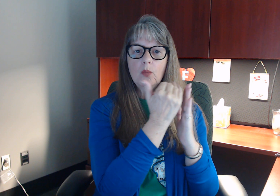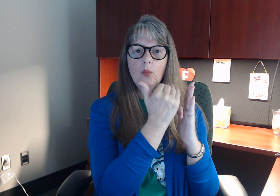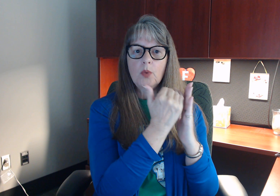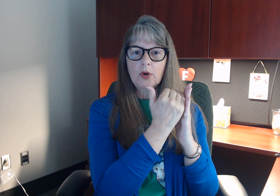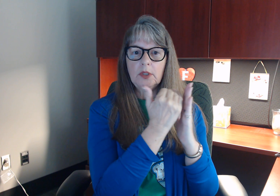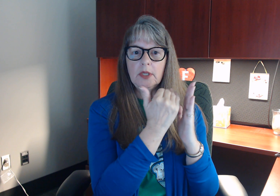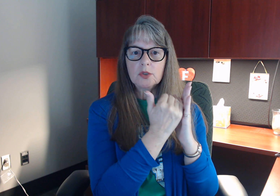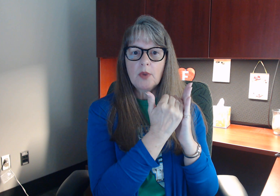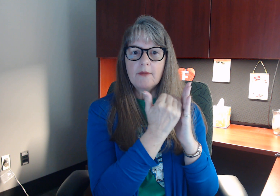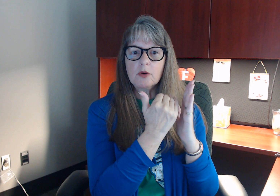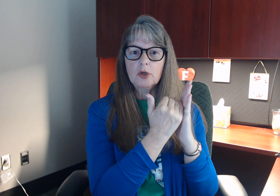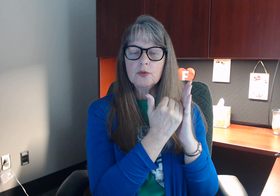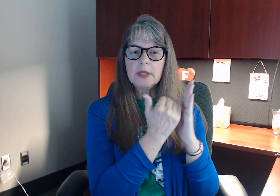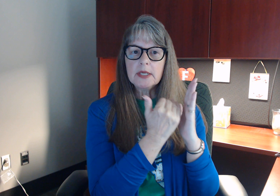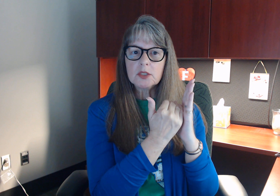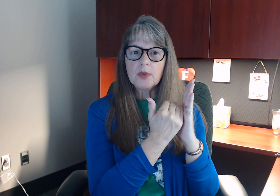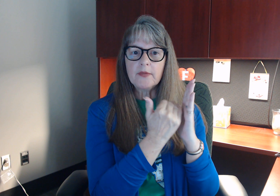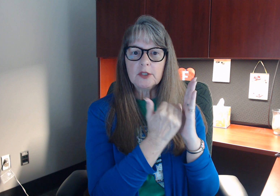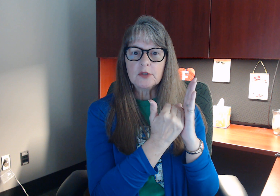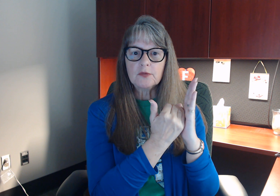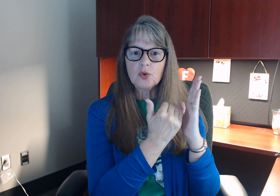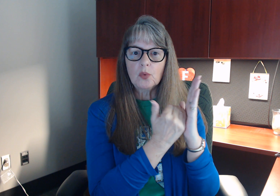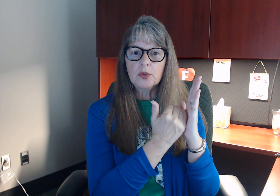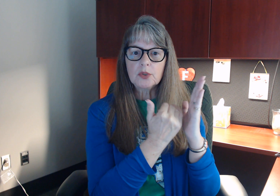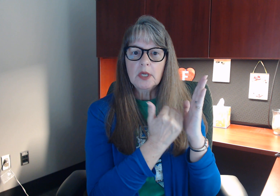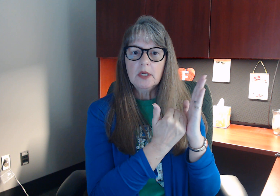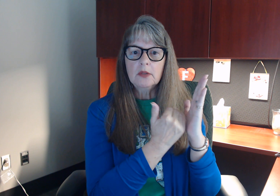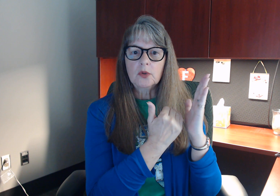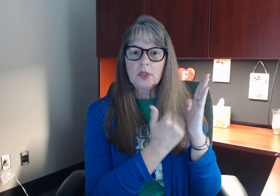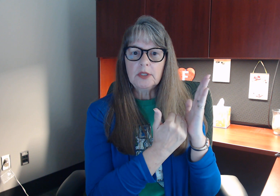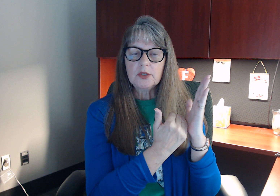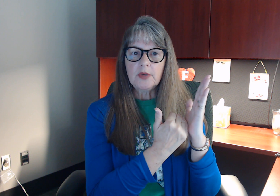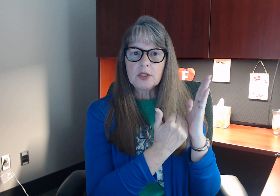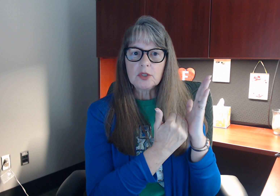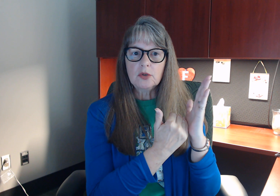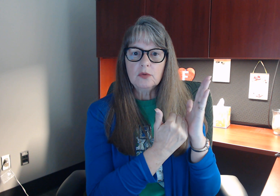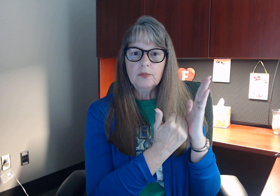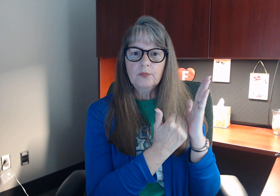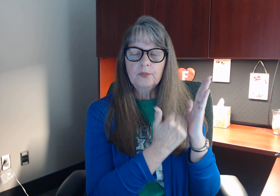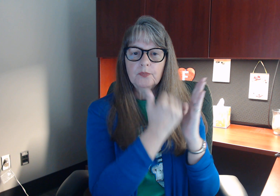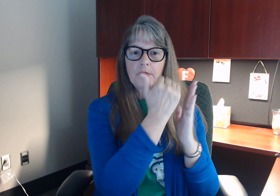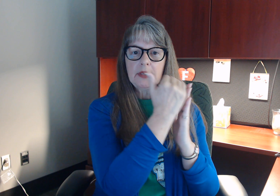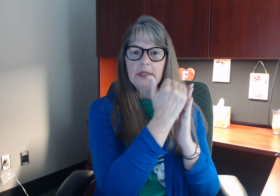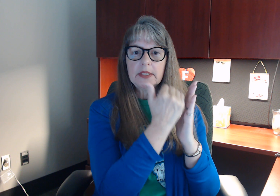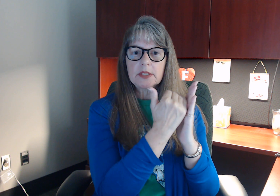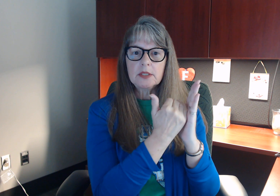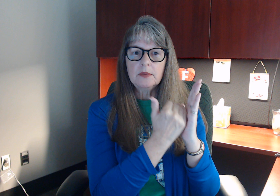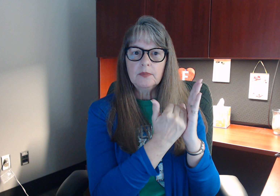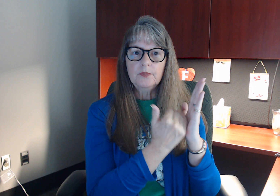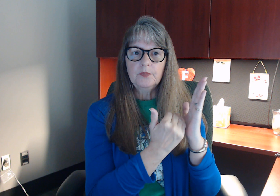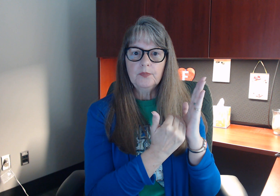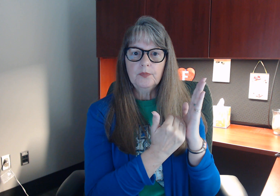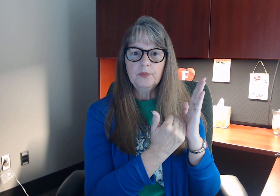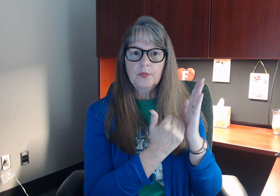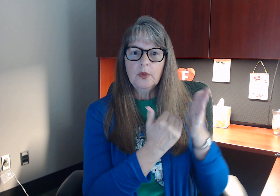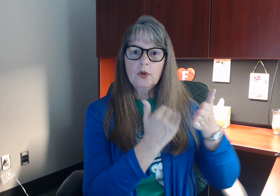our list. We have a grocery list. We have a list of chores. There's a list of things to do. List. You can also